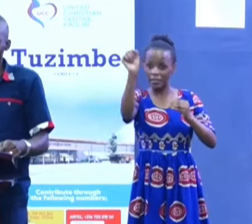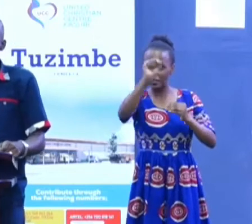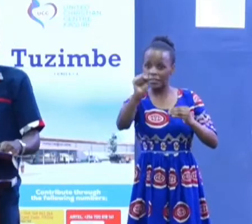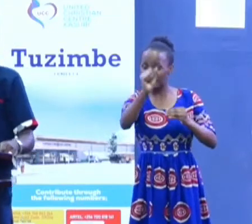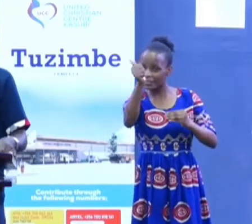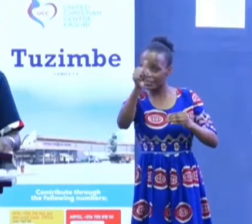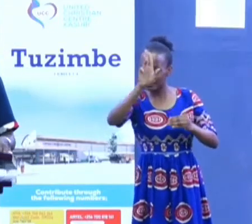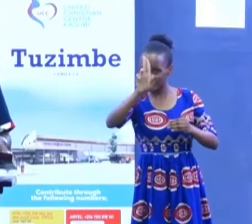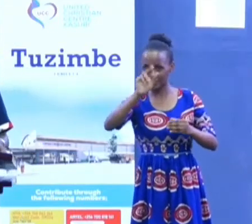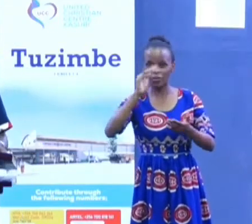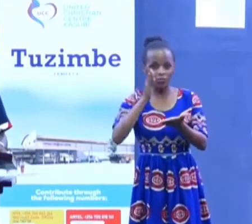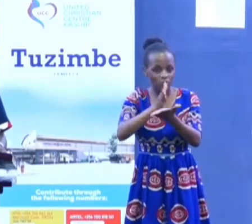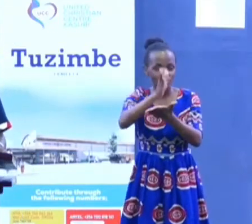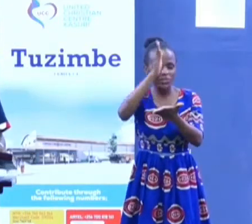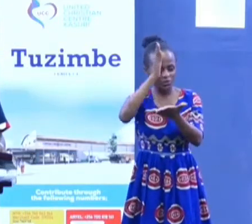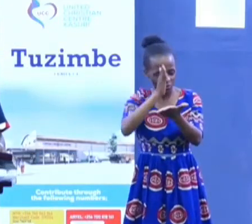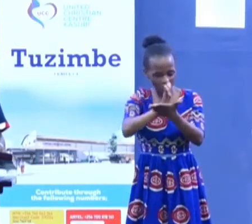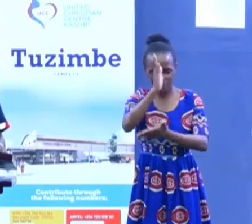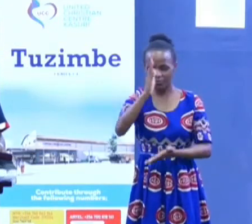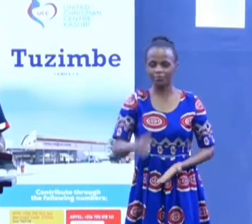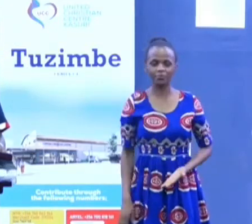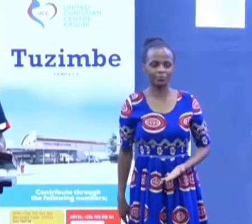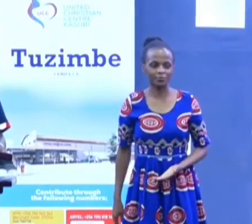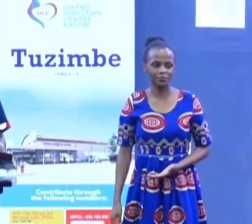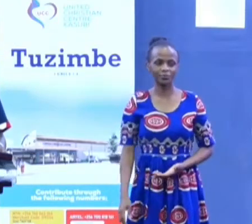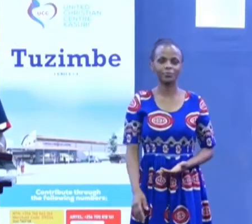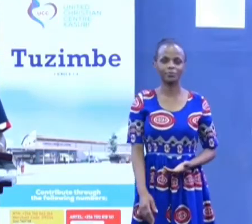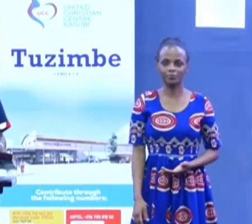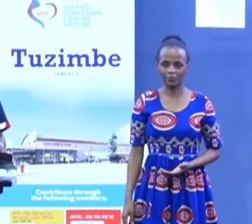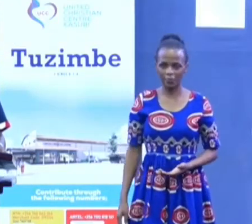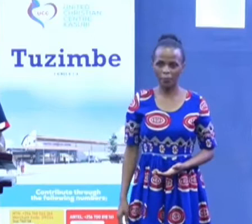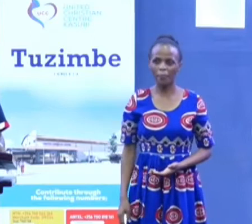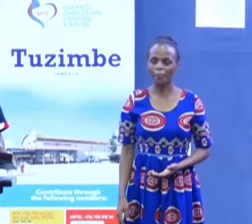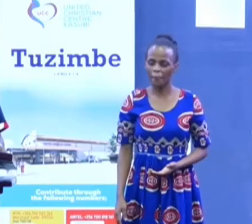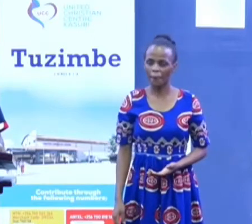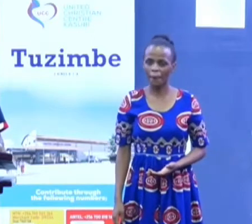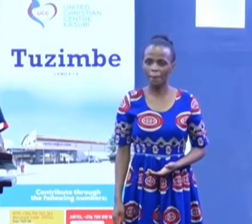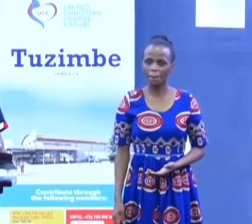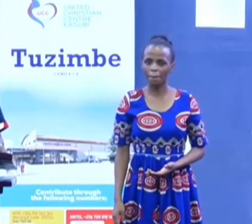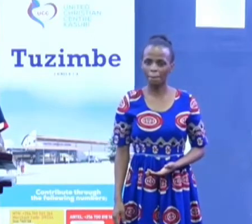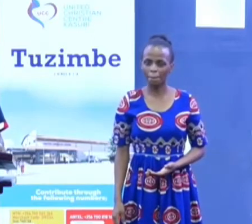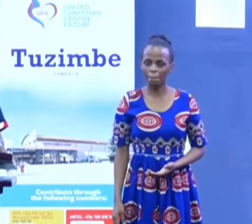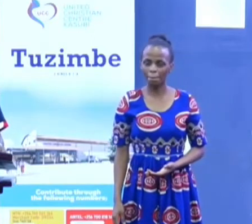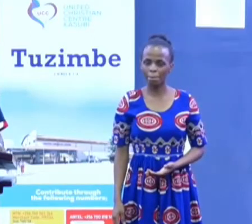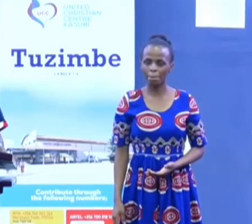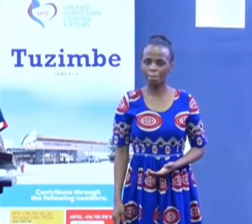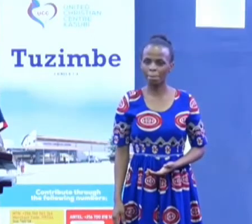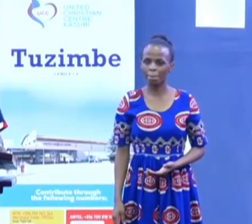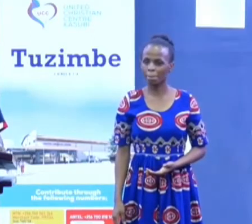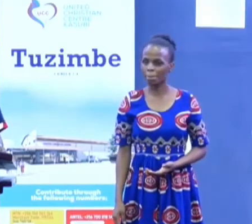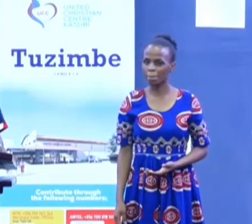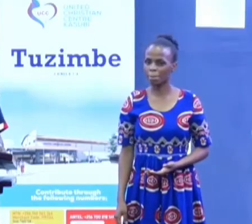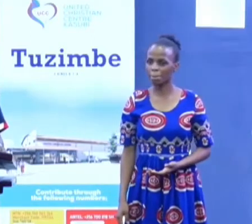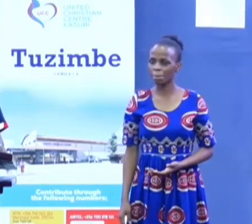Verse 21, then Isaac said to Jacob, please come near that I may feel you my son, whether you are really my